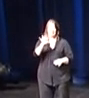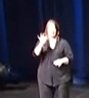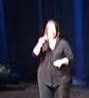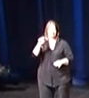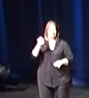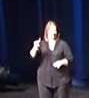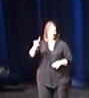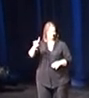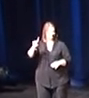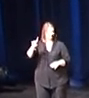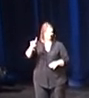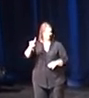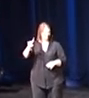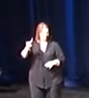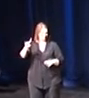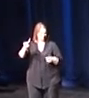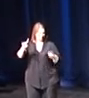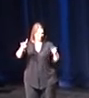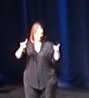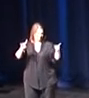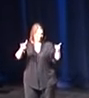And I'm saying this absolutely seriously.